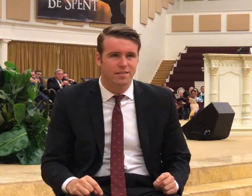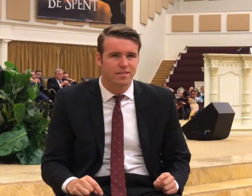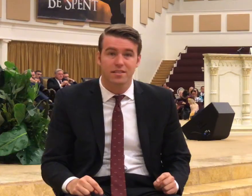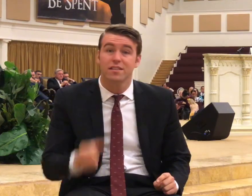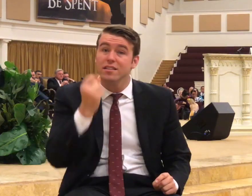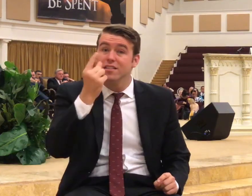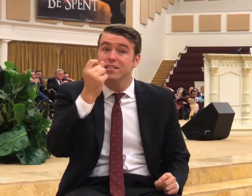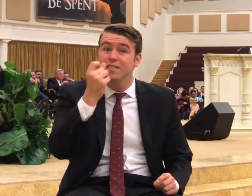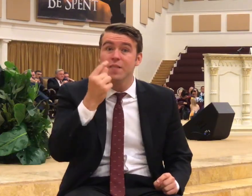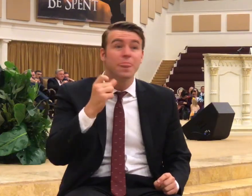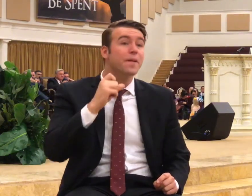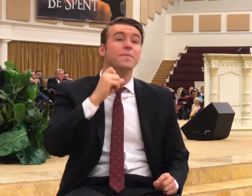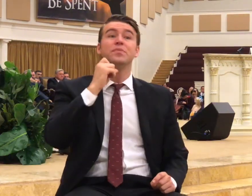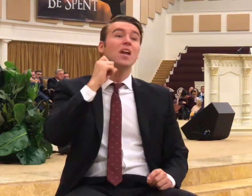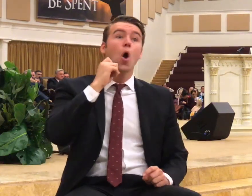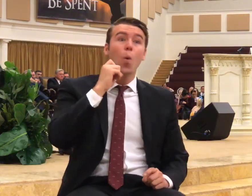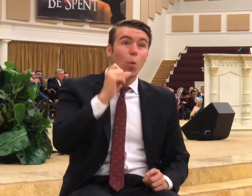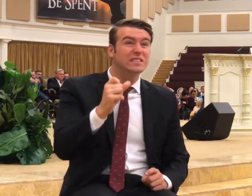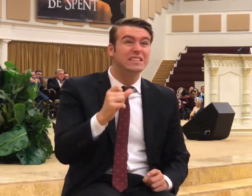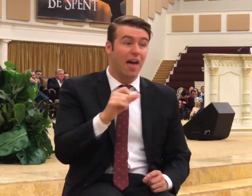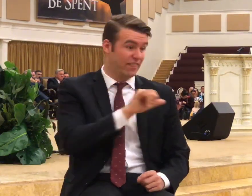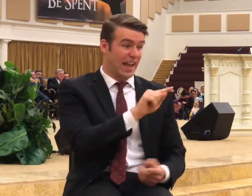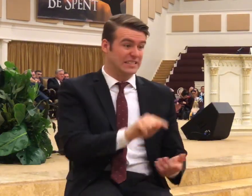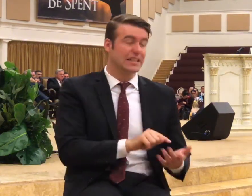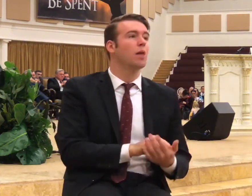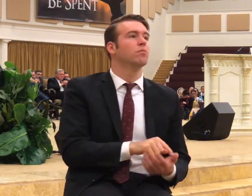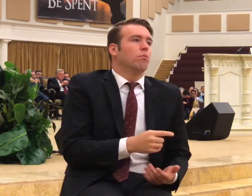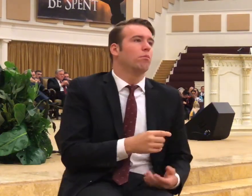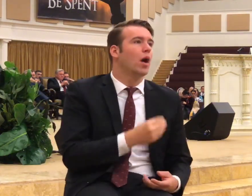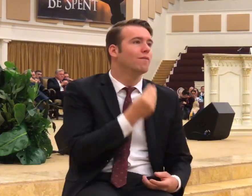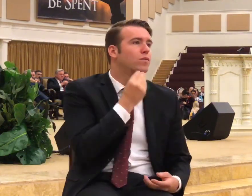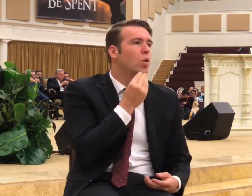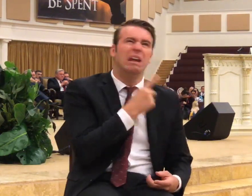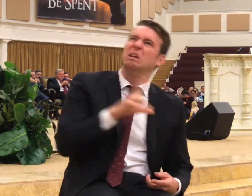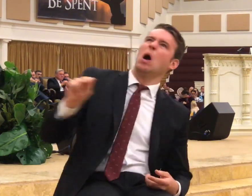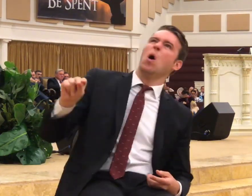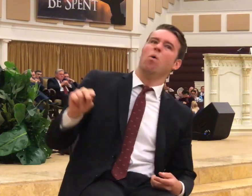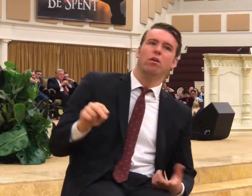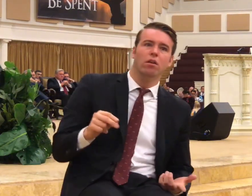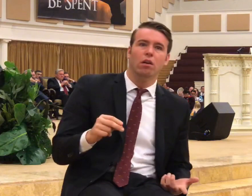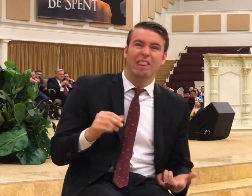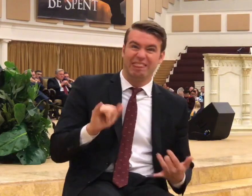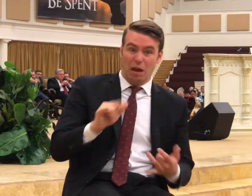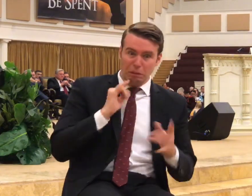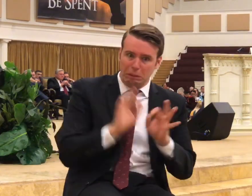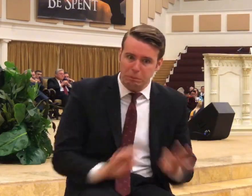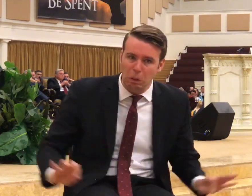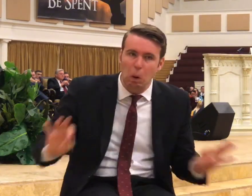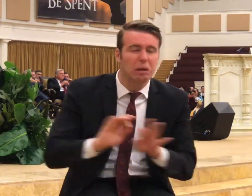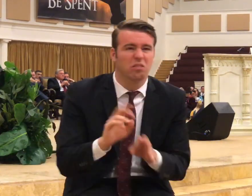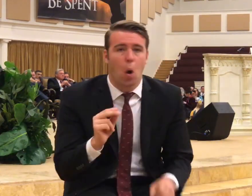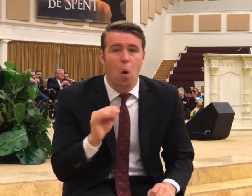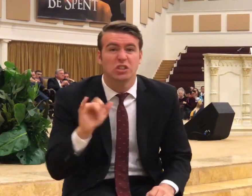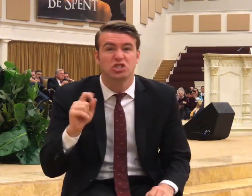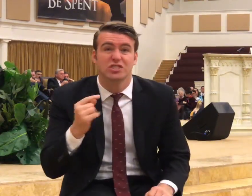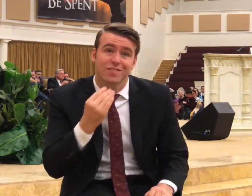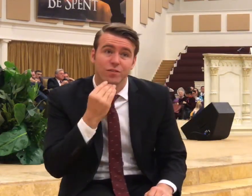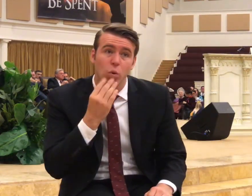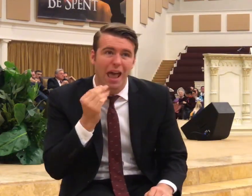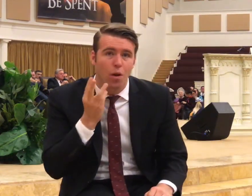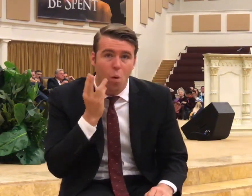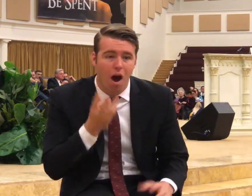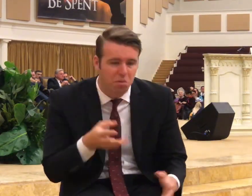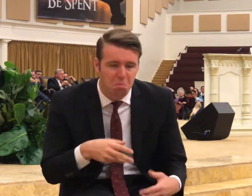See, it wasn't even a real big deal yet. It's just peer pressure. It's just red wine next to his